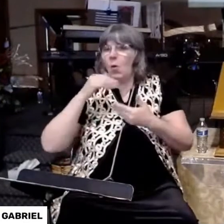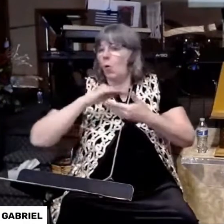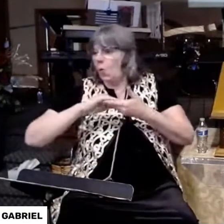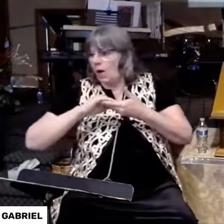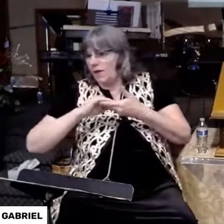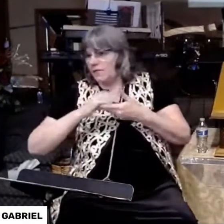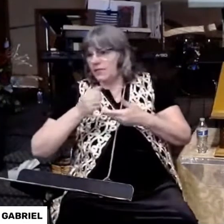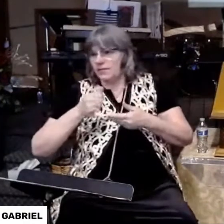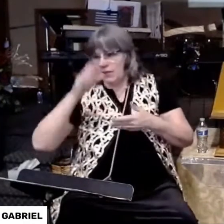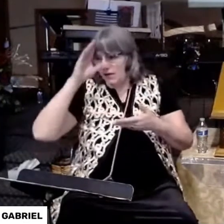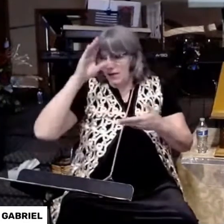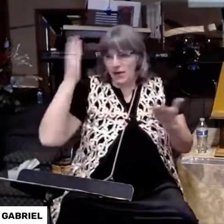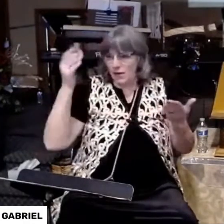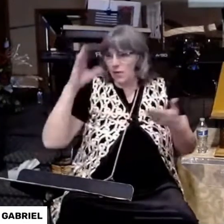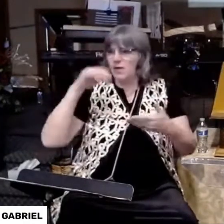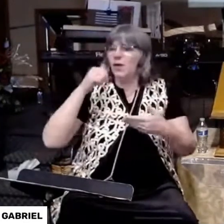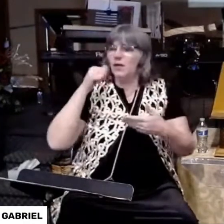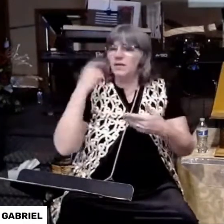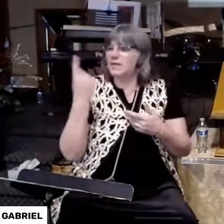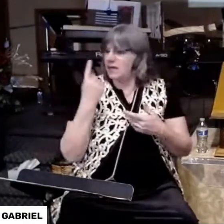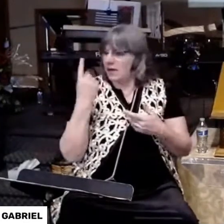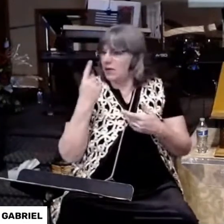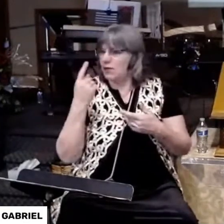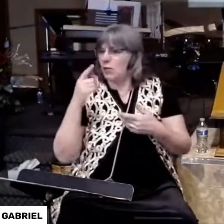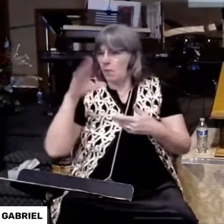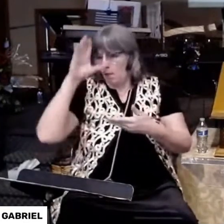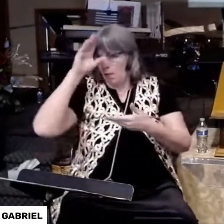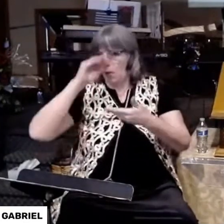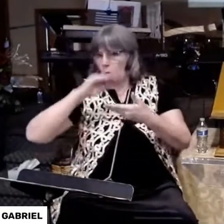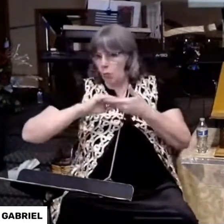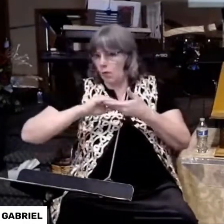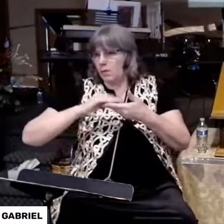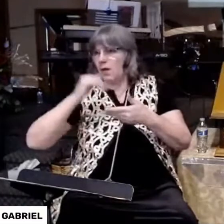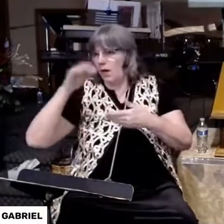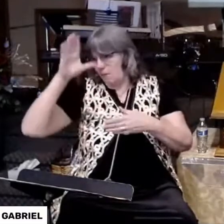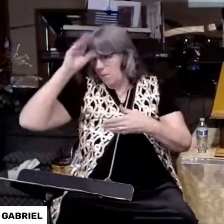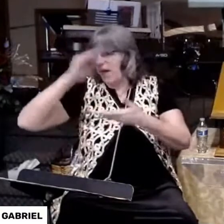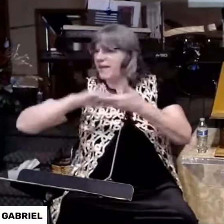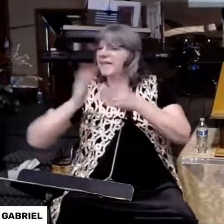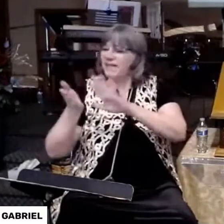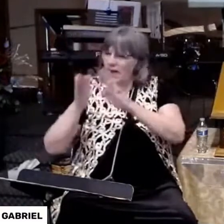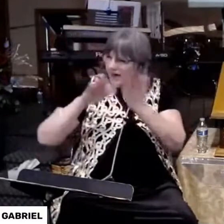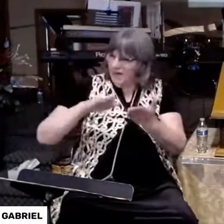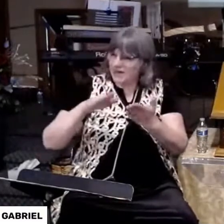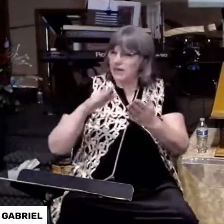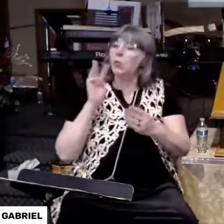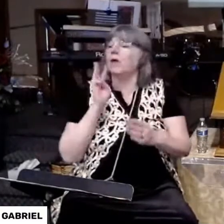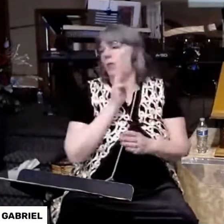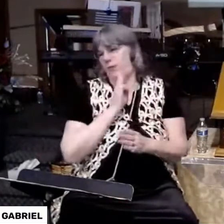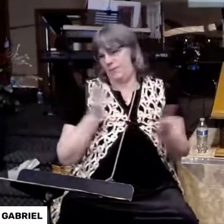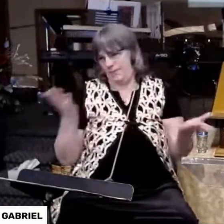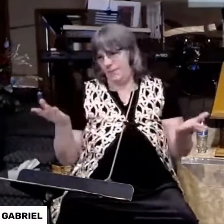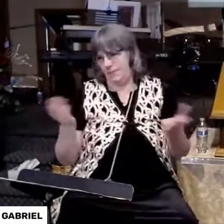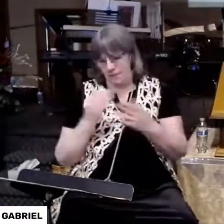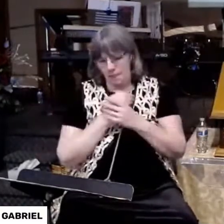Not just here, but in the world. War has left a lot of tragedy. Not just here, but in the